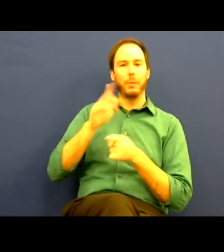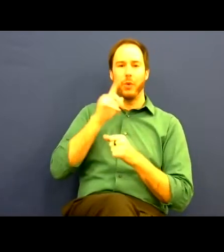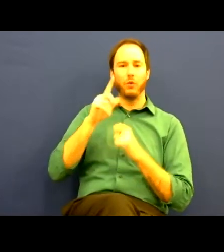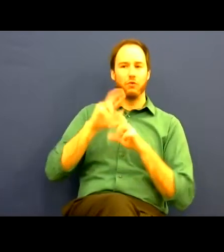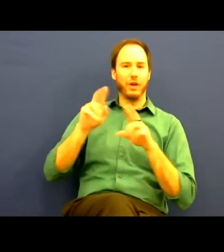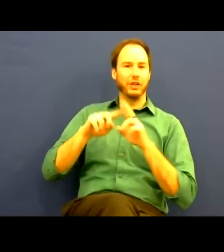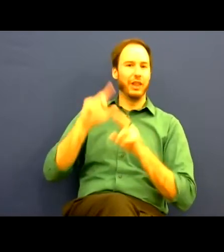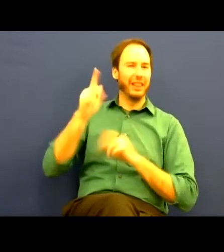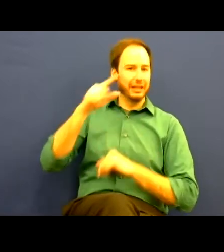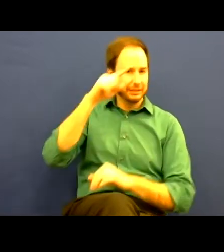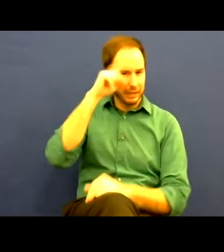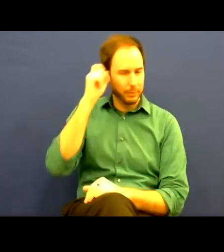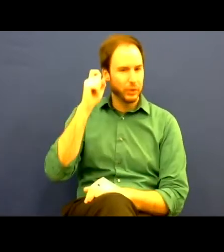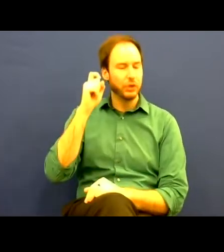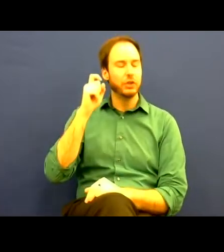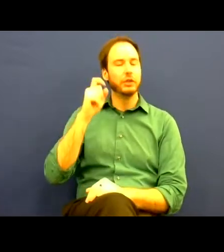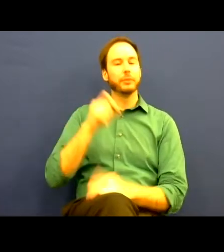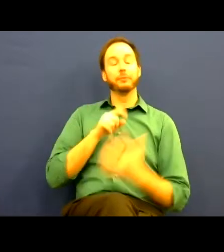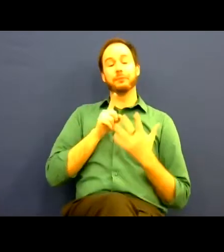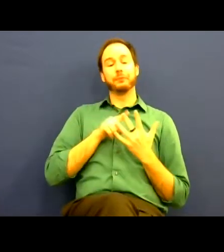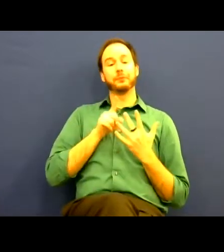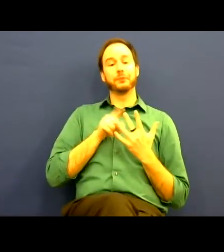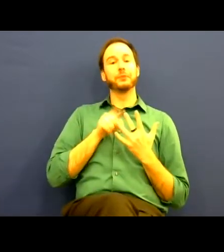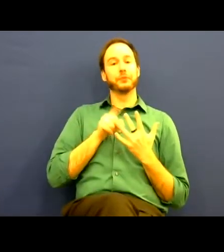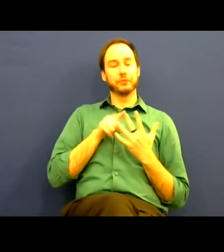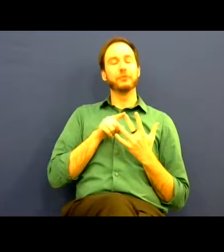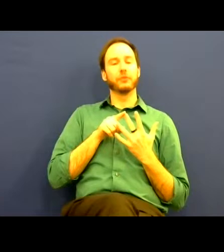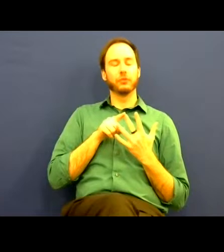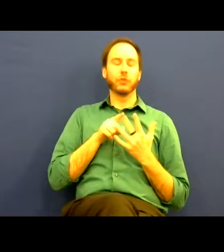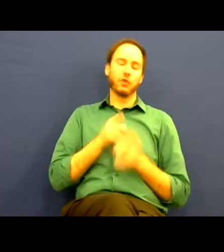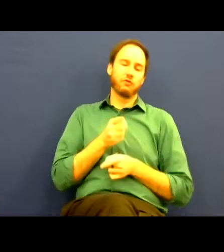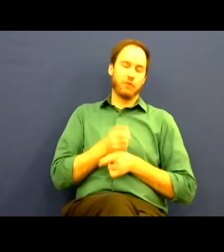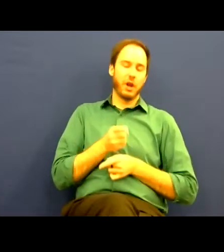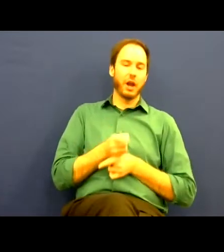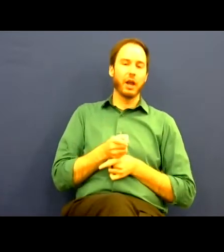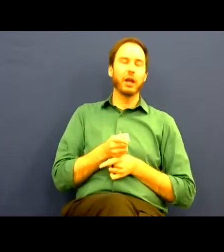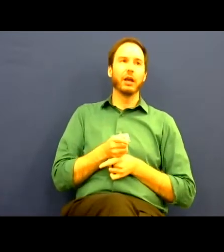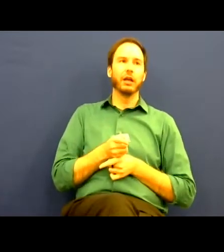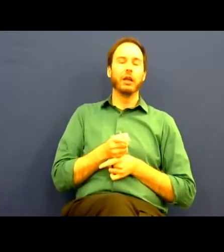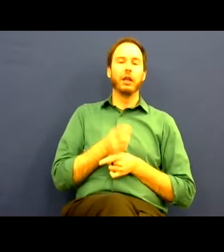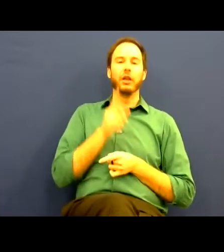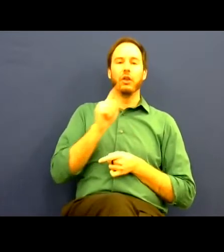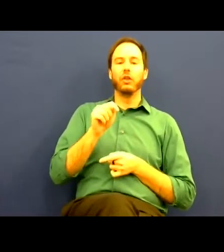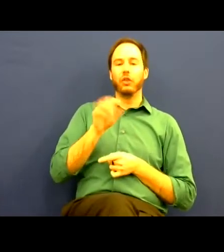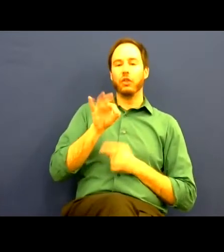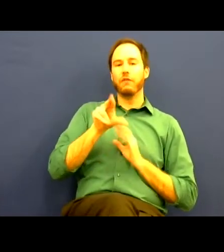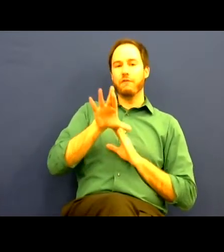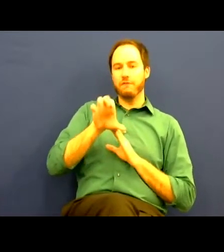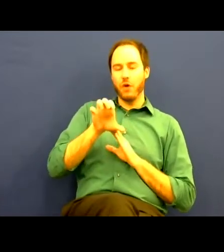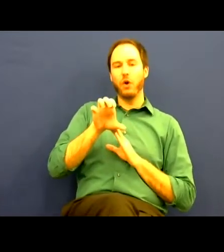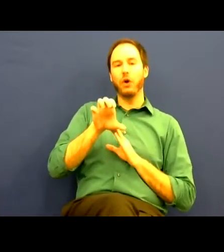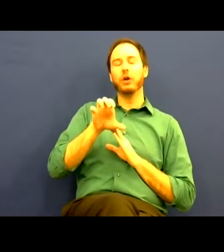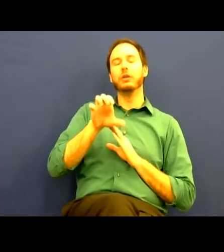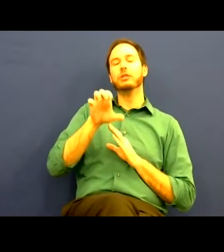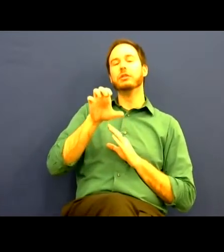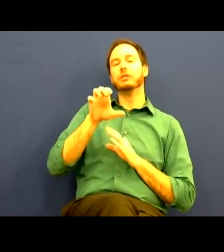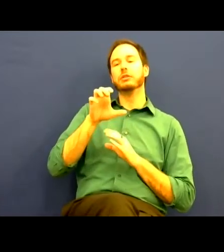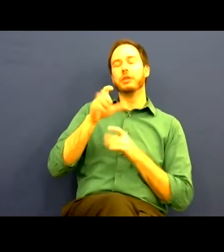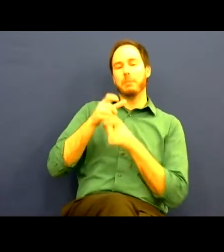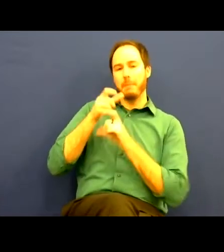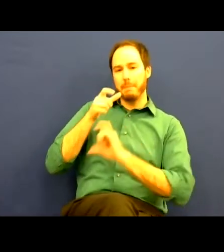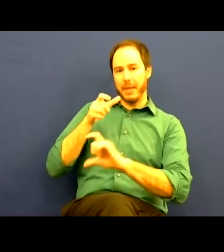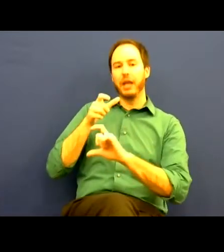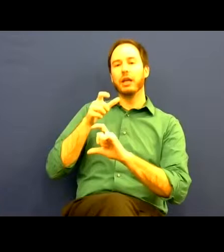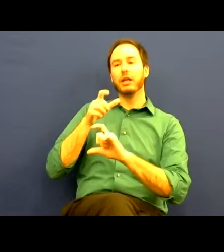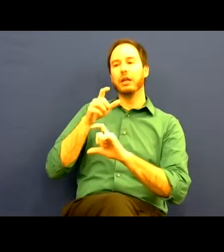summer. So if you're- Right, so if the force main takes it from down where the development's gonna be